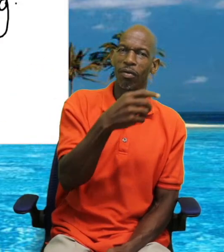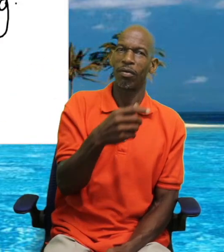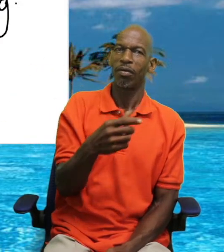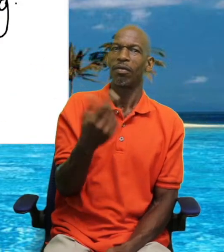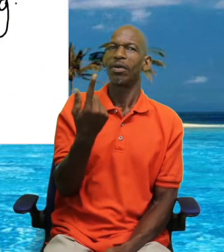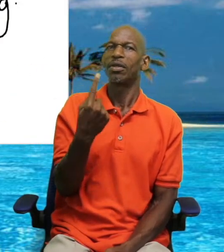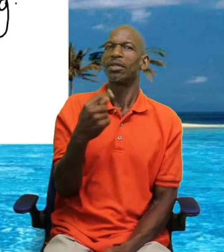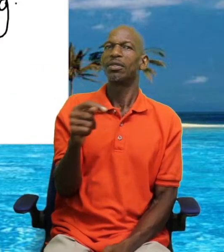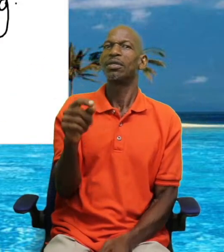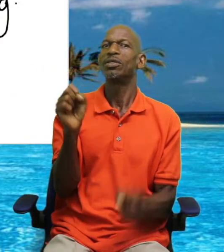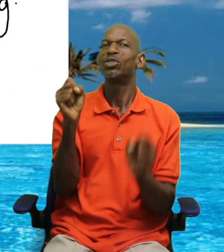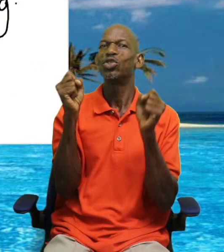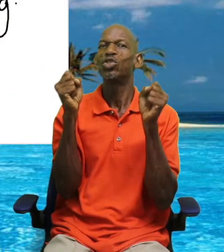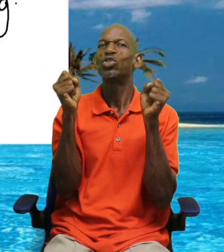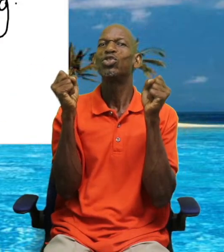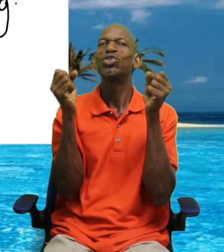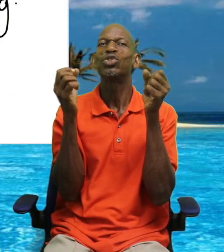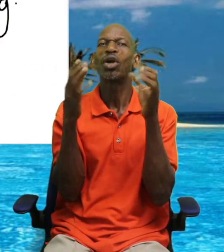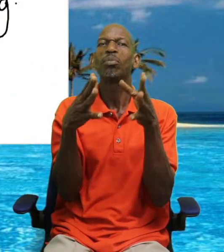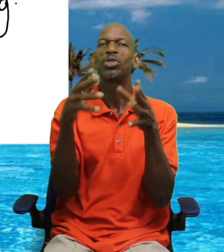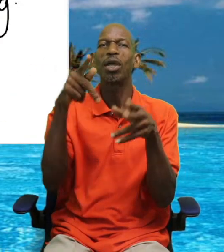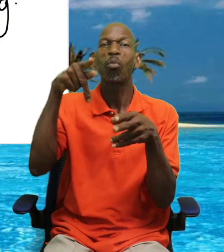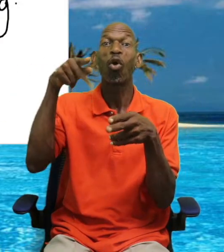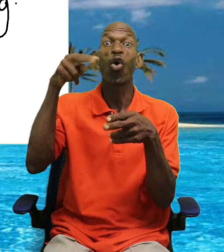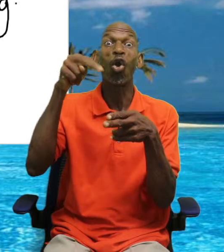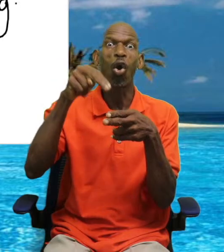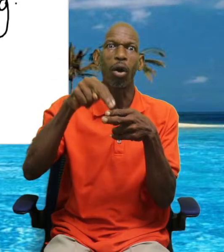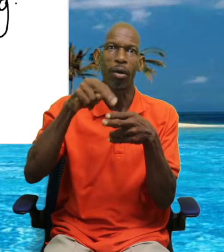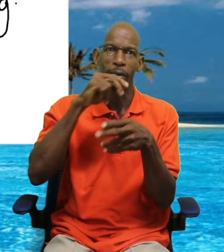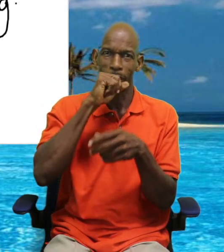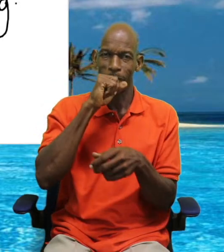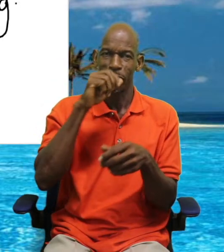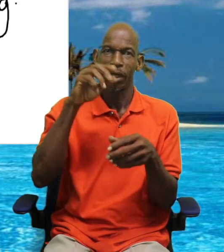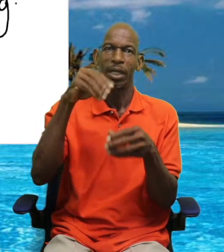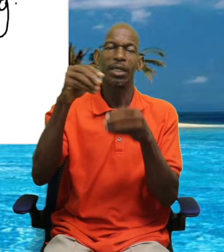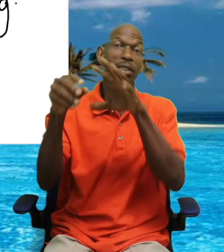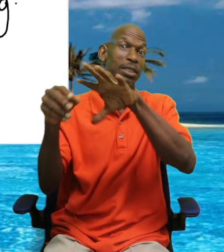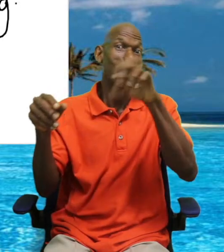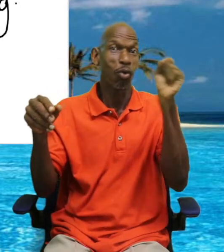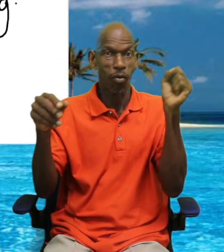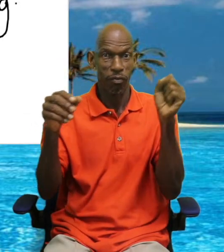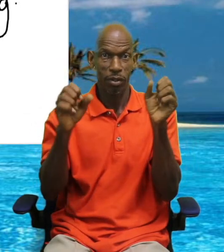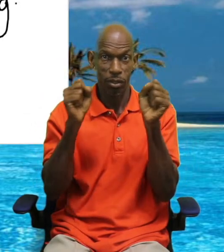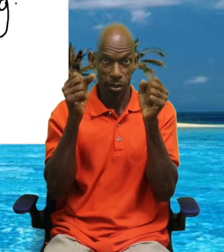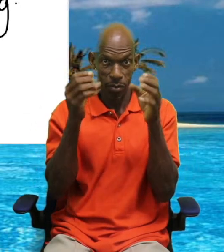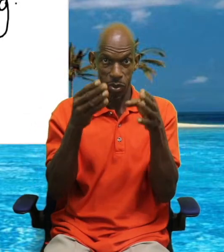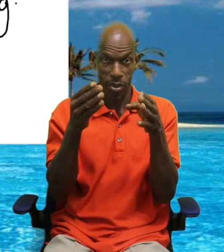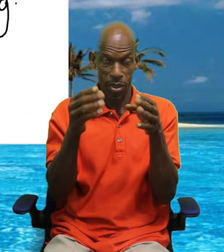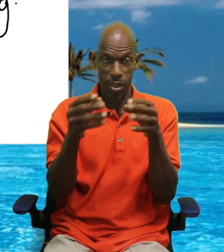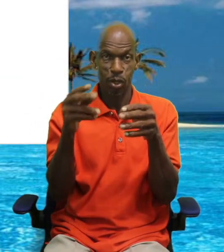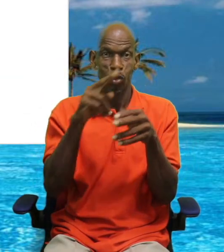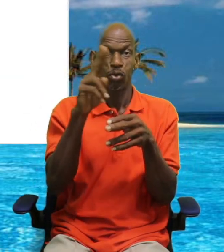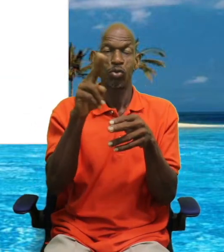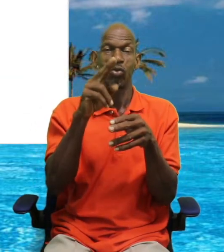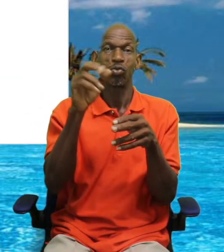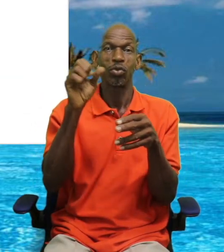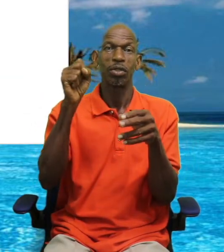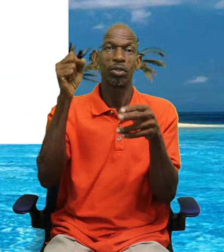something. All right, because both of them it have the lady. So we're going to write, let's go.